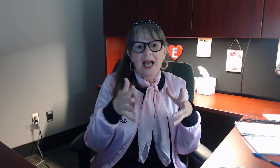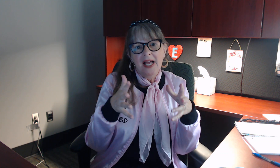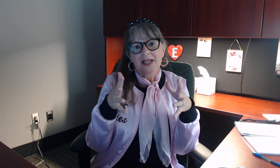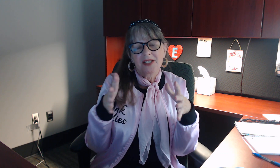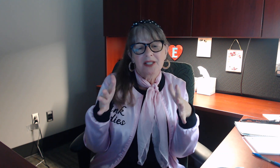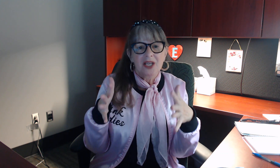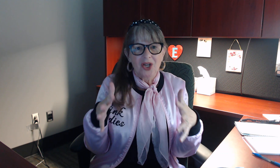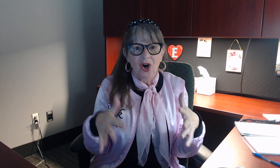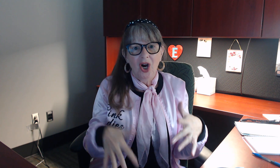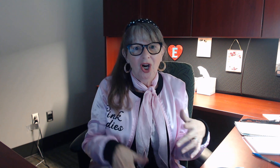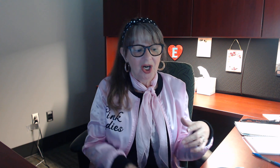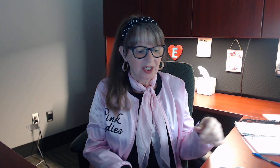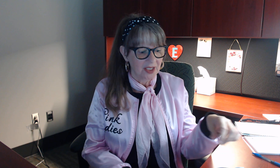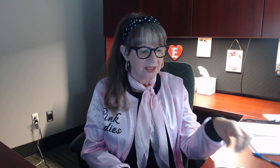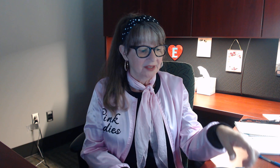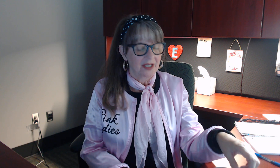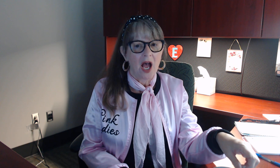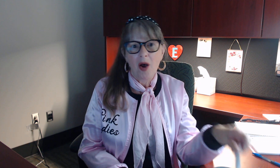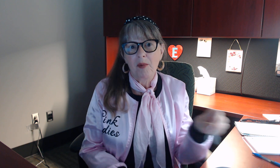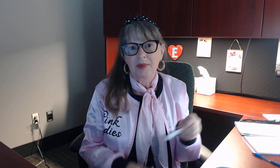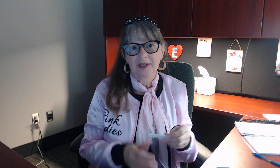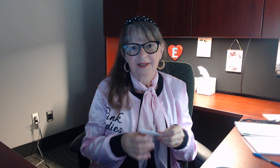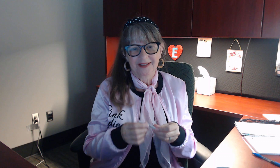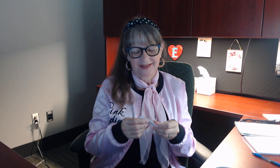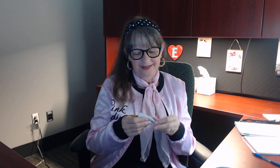Yes, Igor, come.